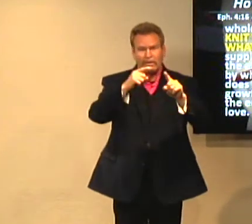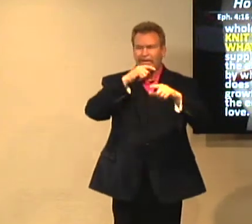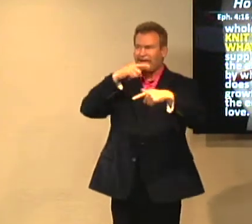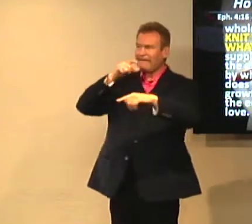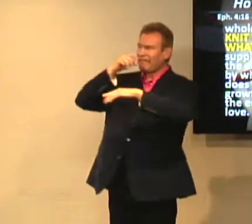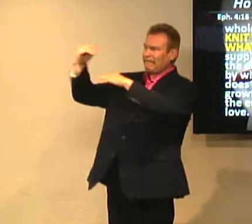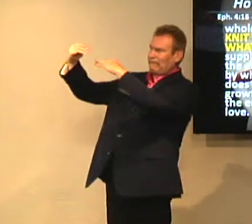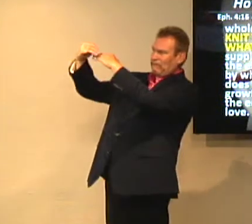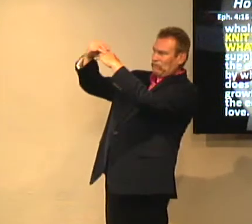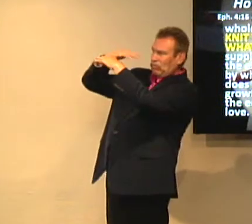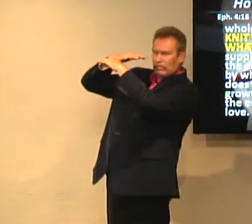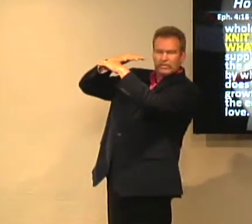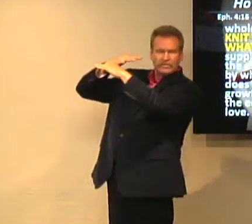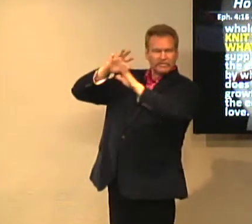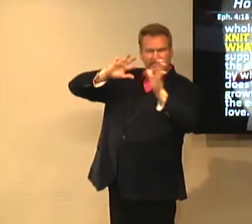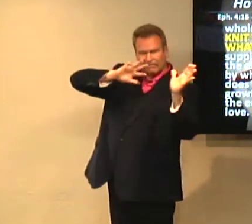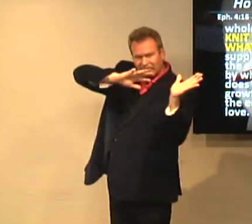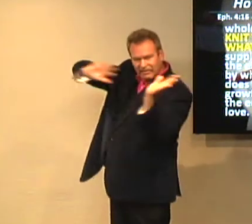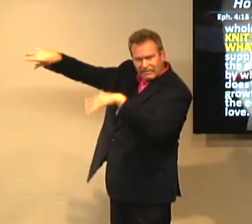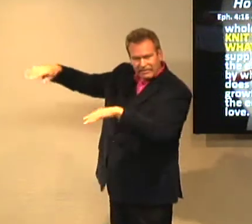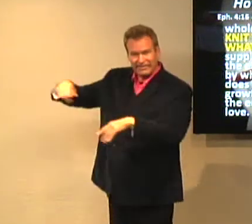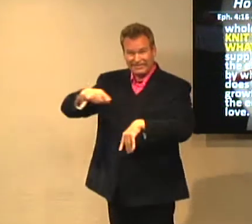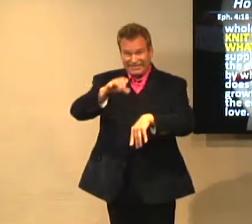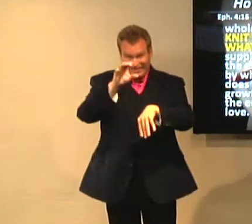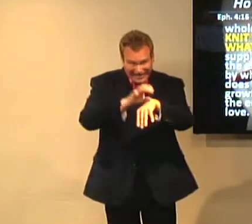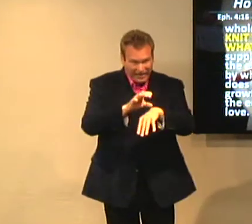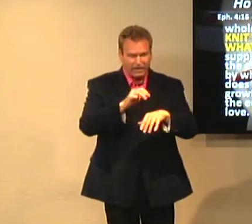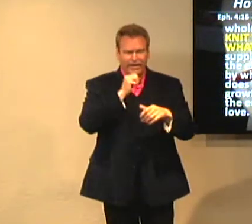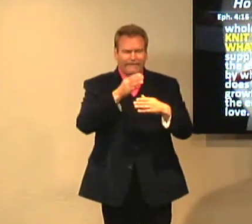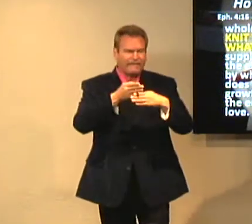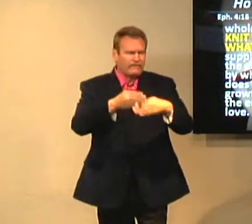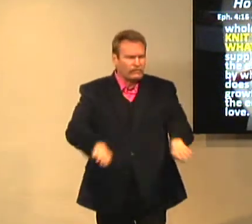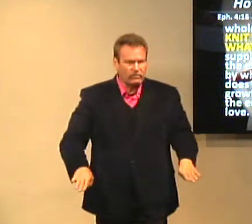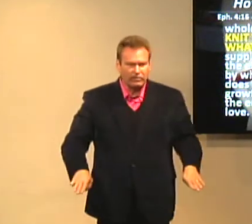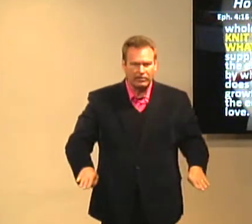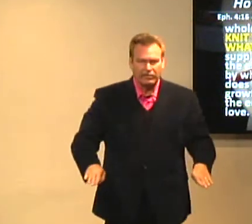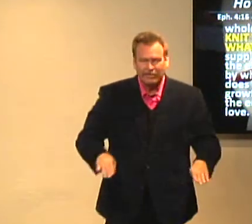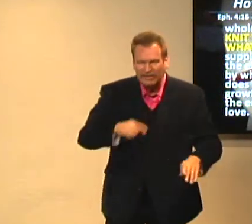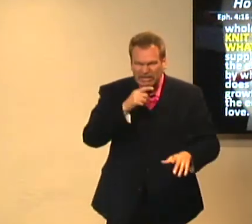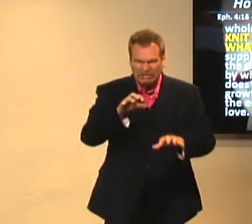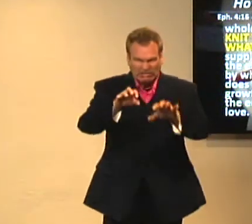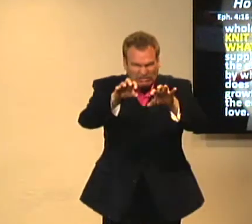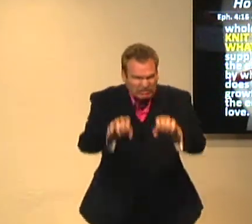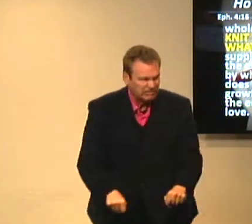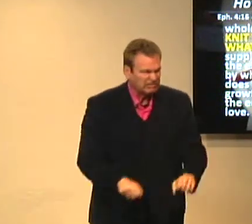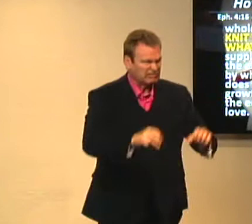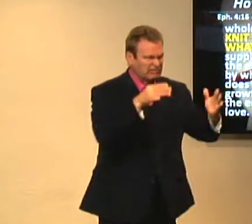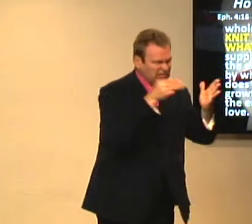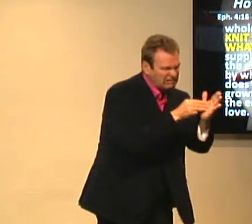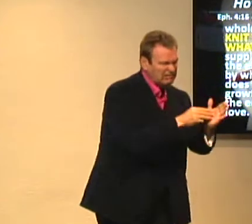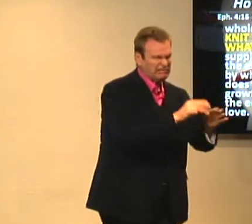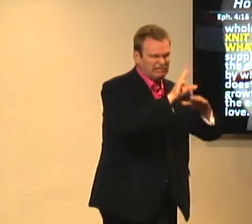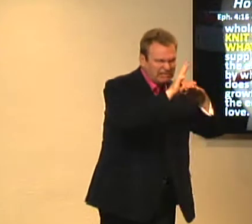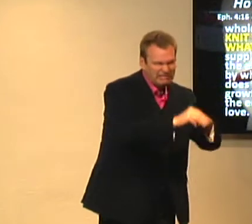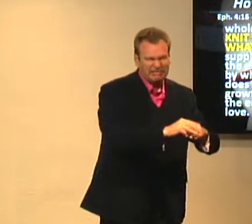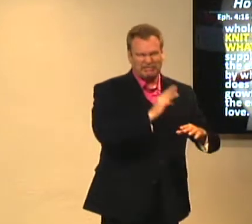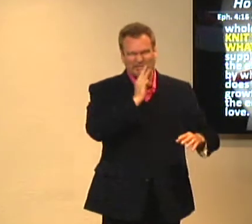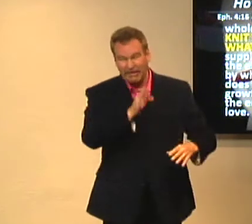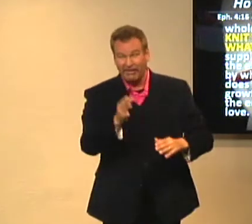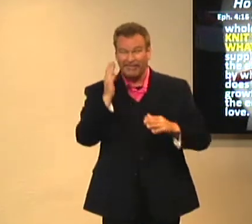But our purpose now is not to be influenced by the outside world, not to have the church divided, not to tear down each other,